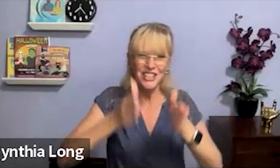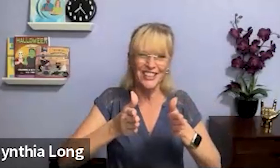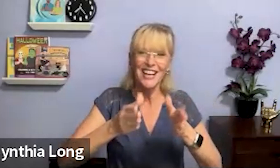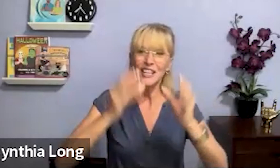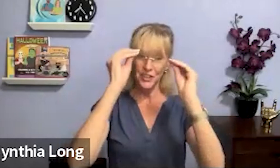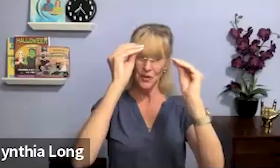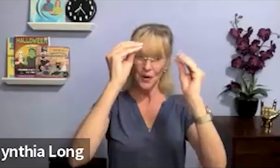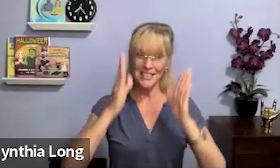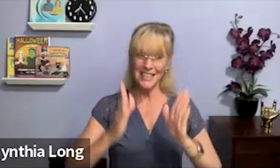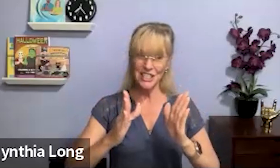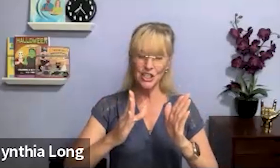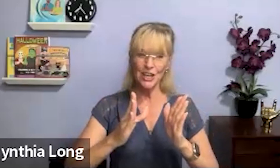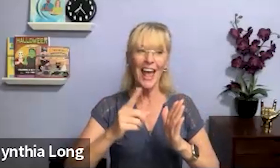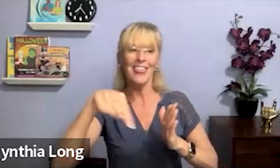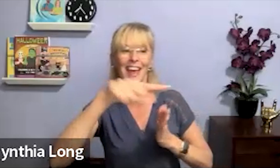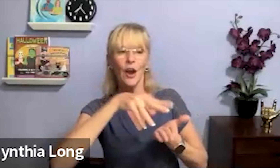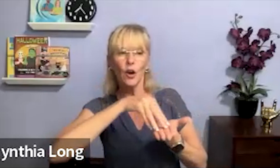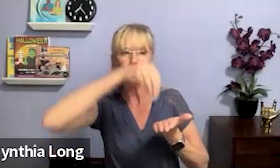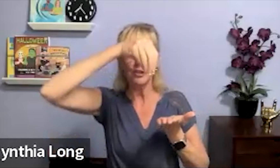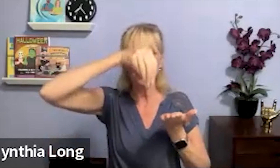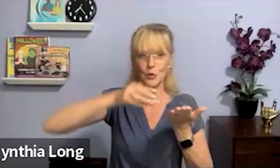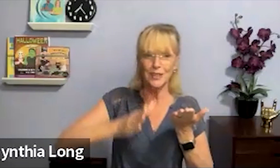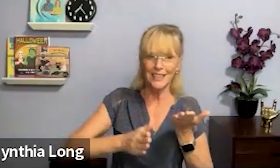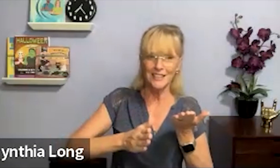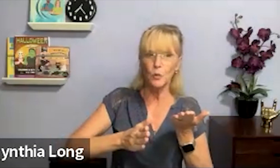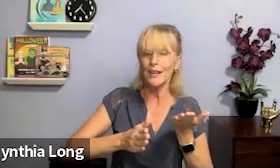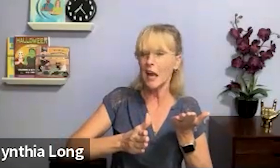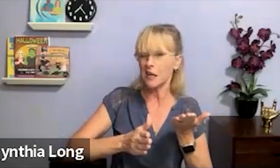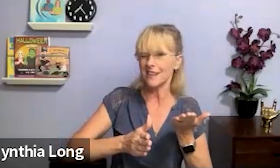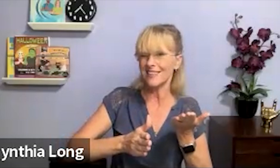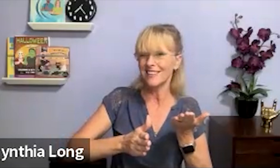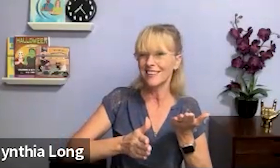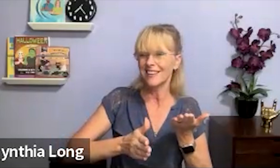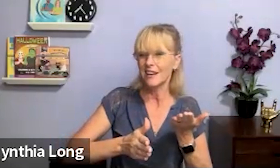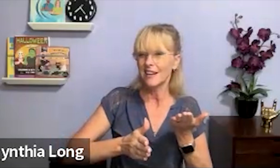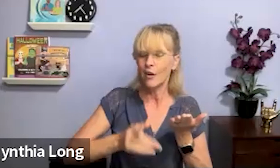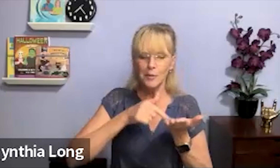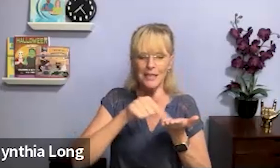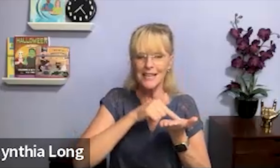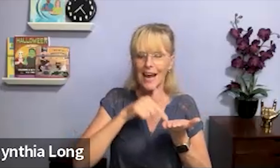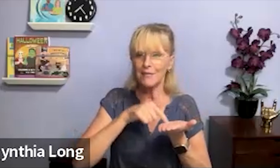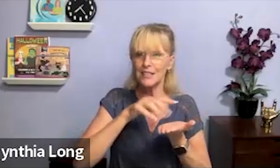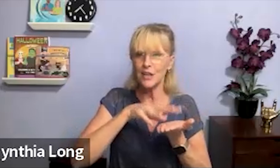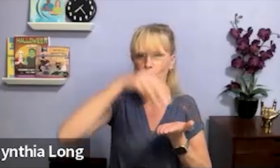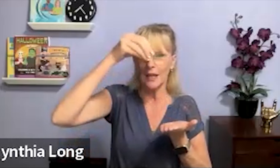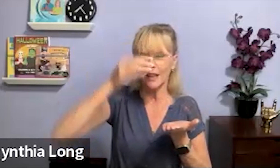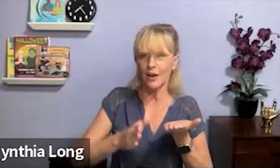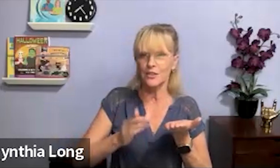teacher. So you are a teacher and they are your students, one hand. Only because I have this already there, so